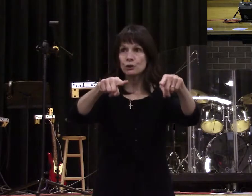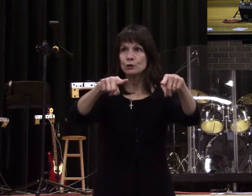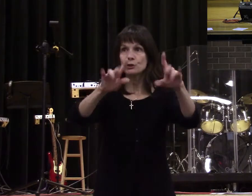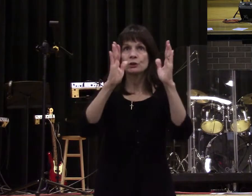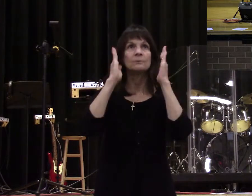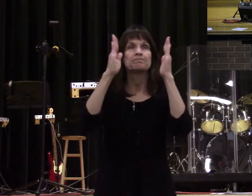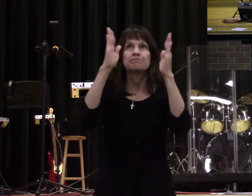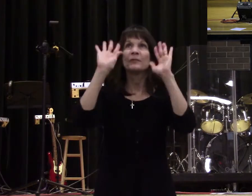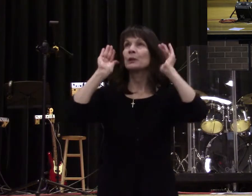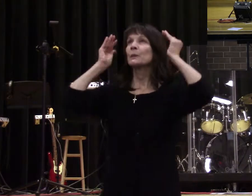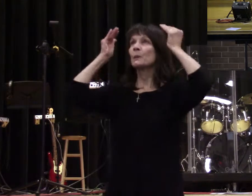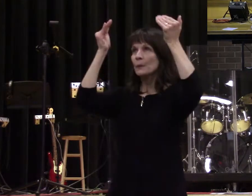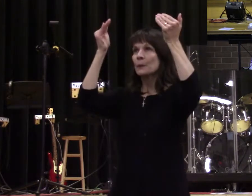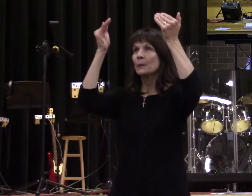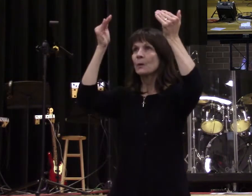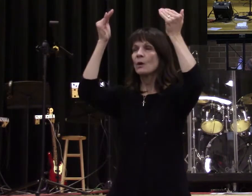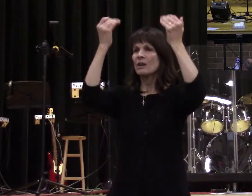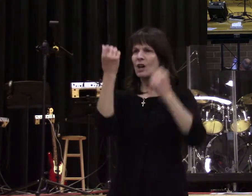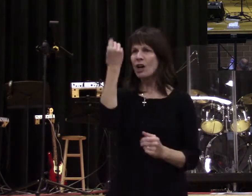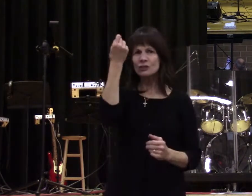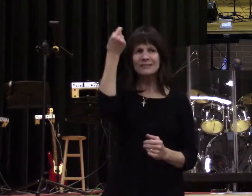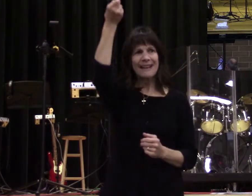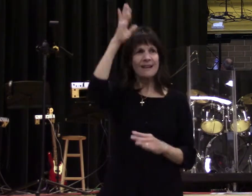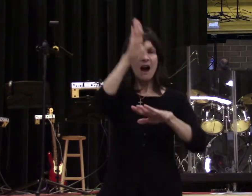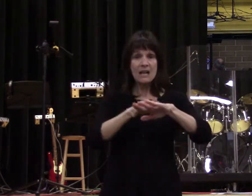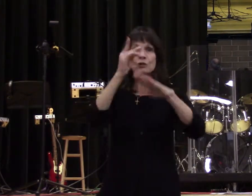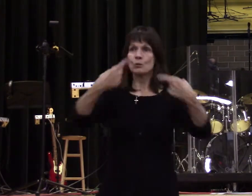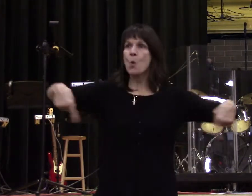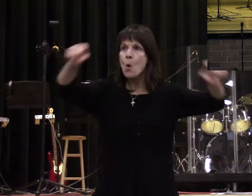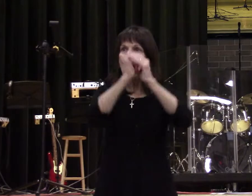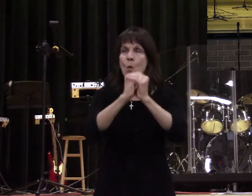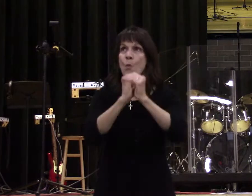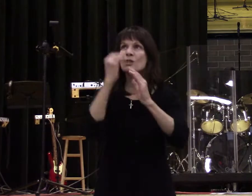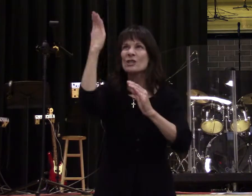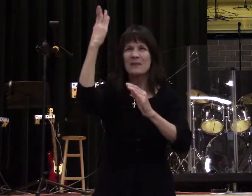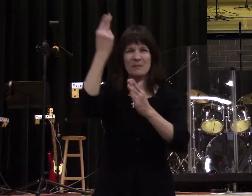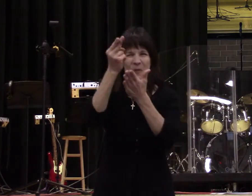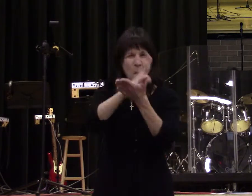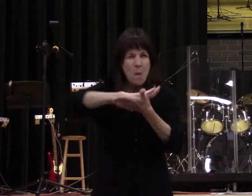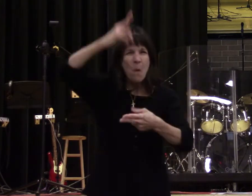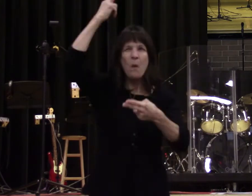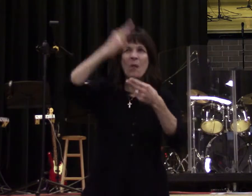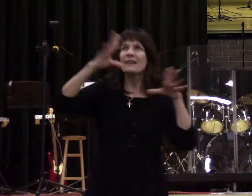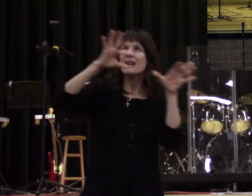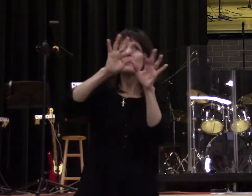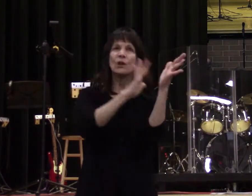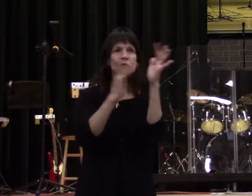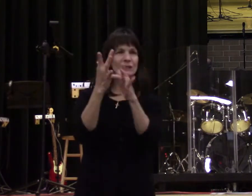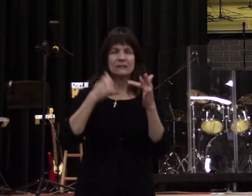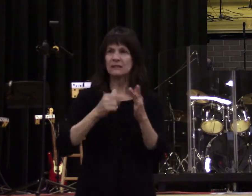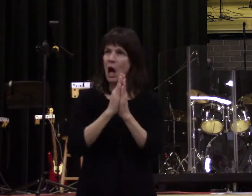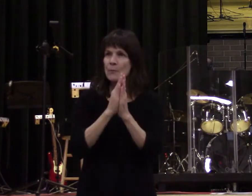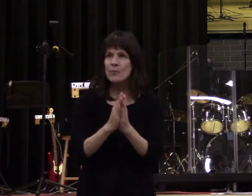hear that you are called to be a worshiper. In the name of Holy Jesus Christ, I pray that God